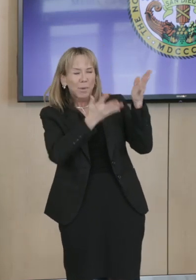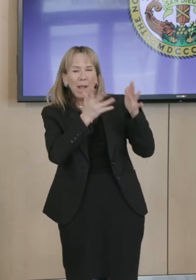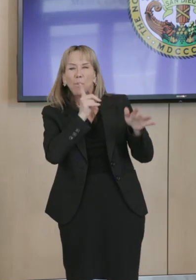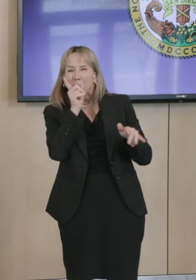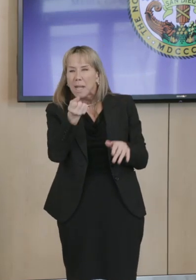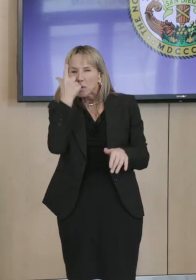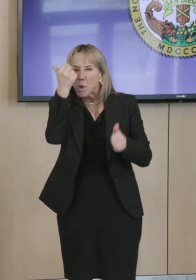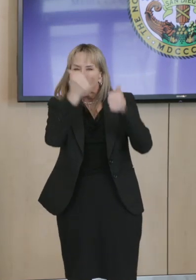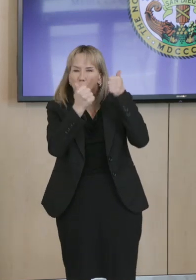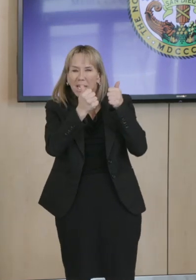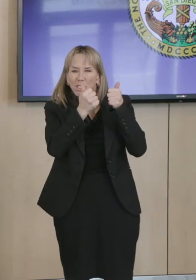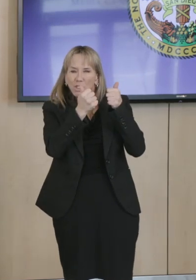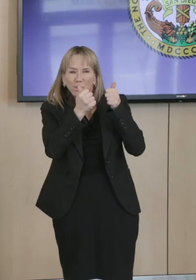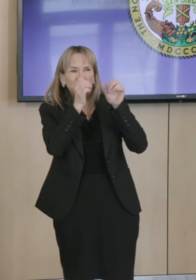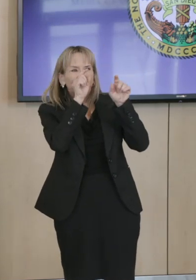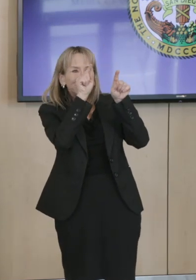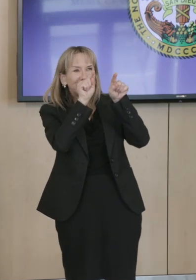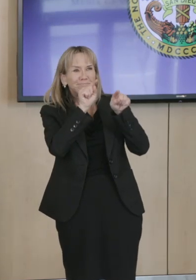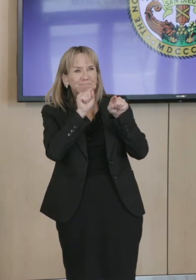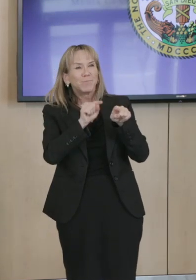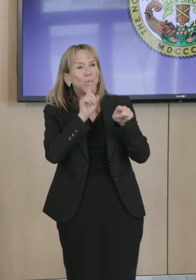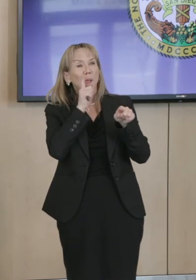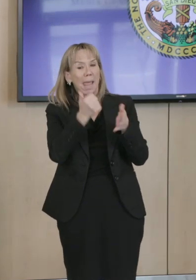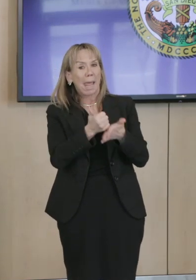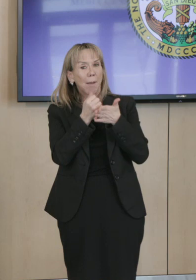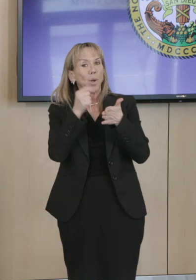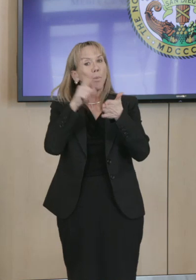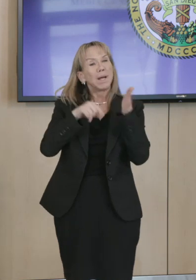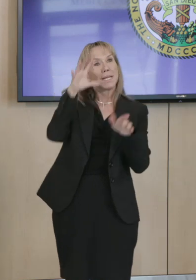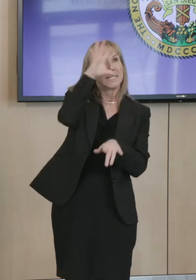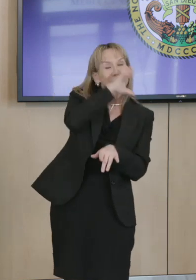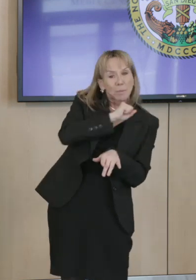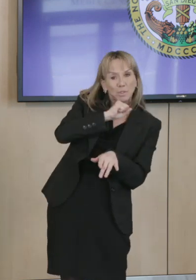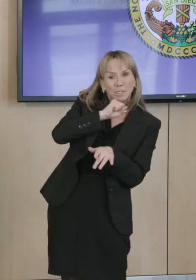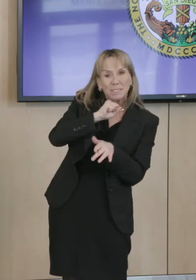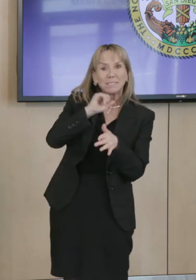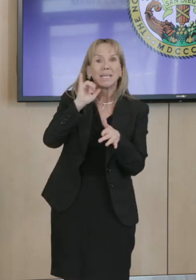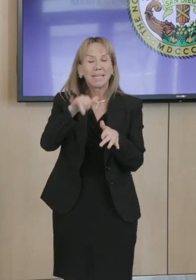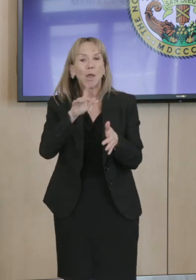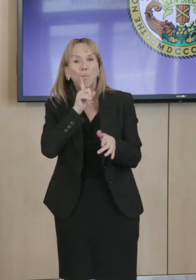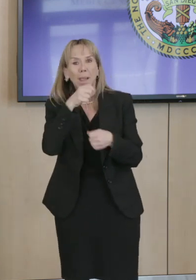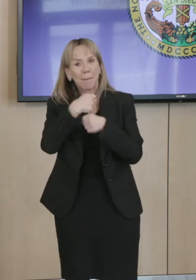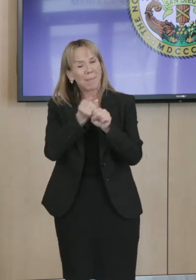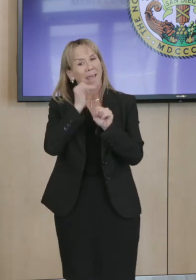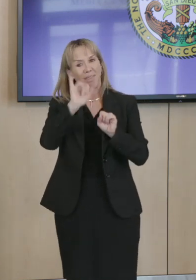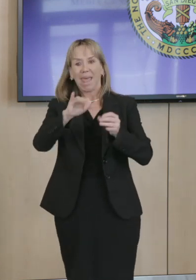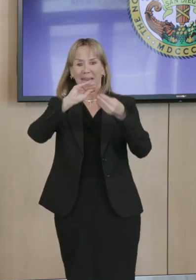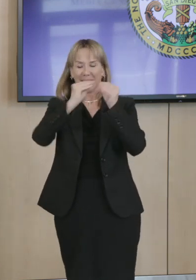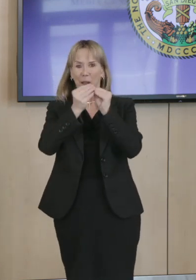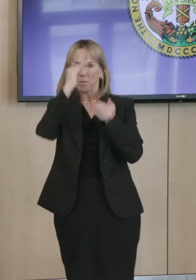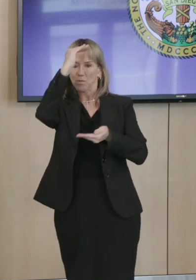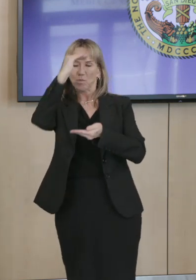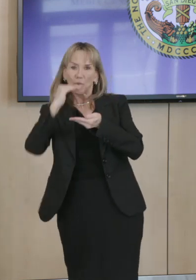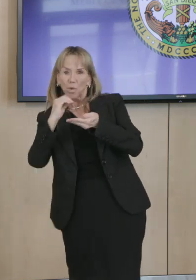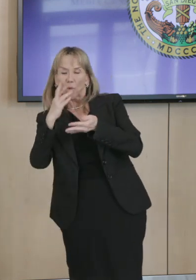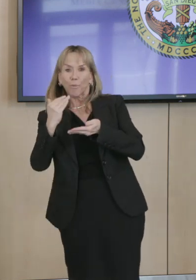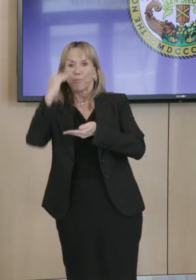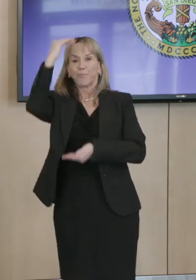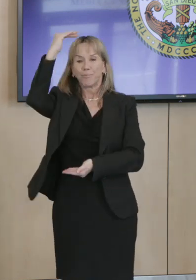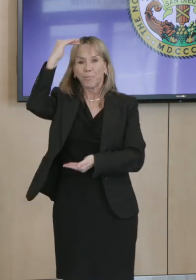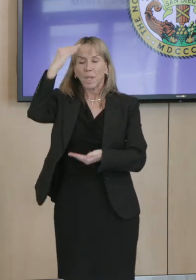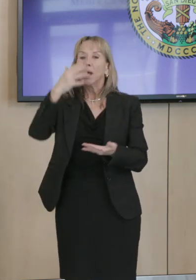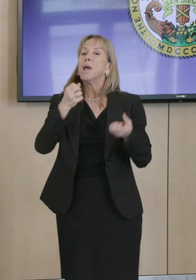of the components and what are the assumptions behind those models that in fact drive the outcomes. Again, lots of things that are